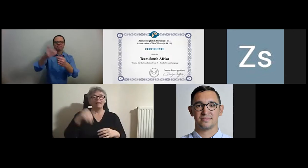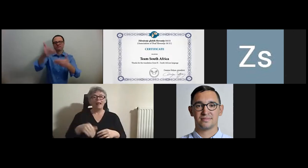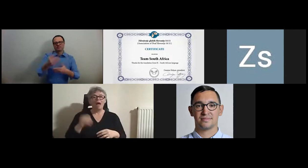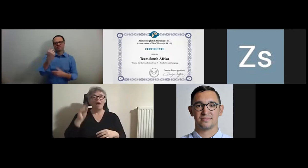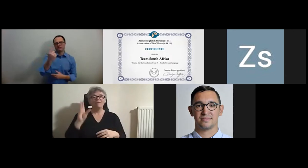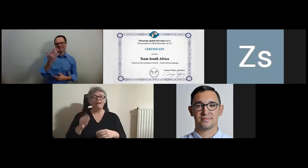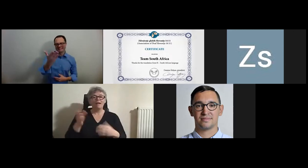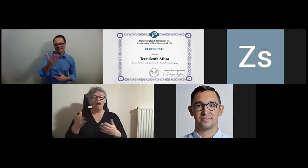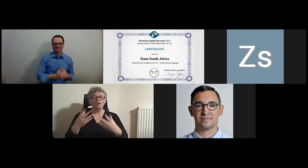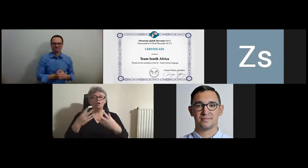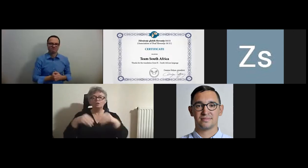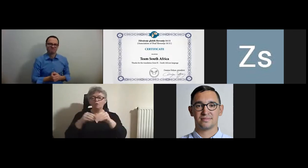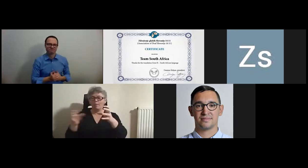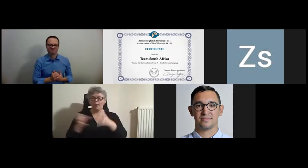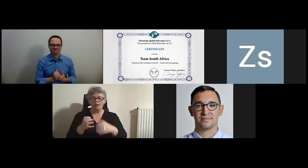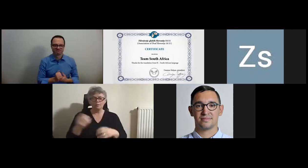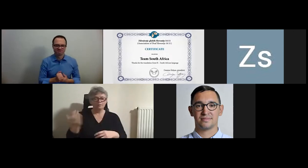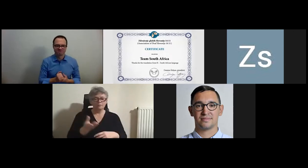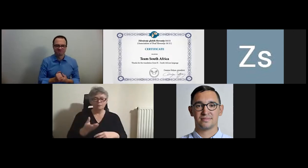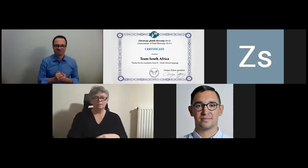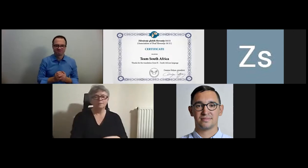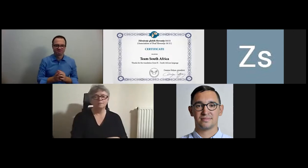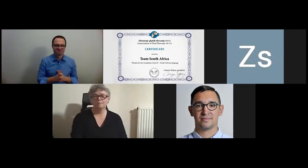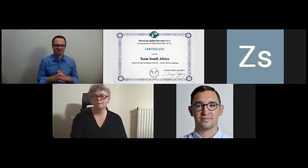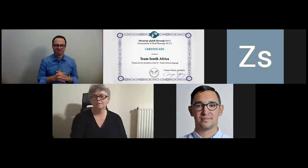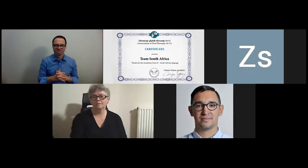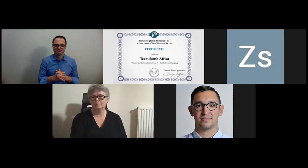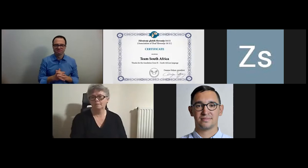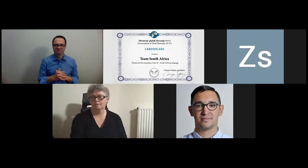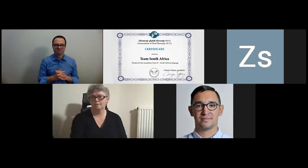South Africa, the South African team. You're welcome.